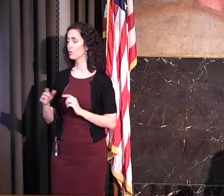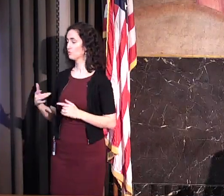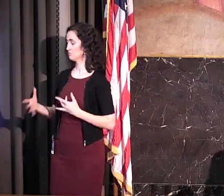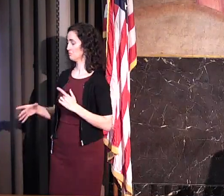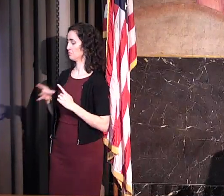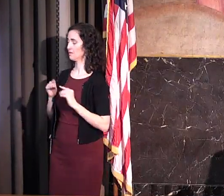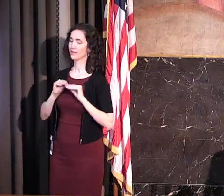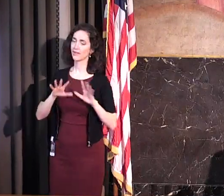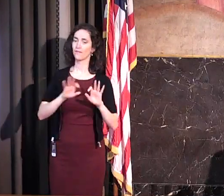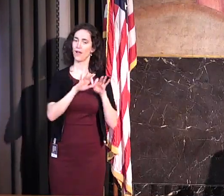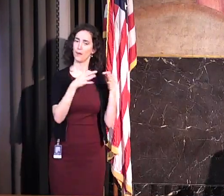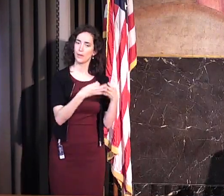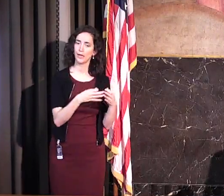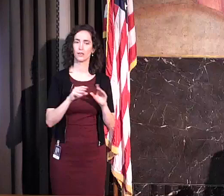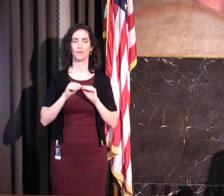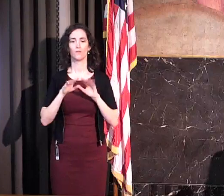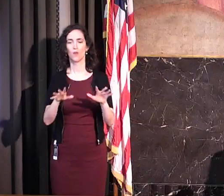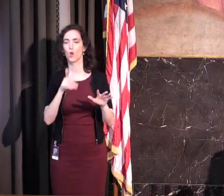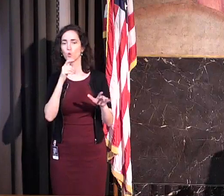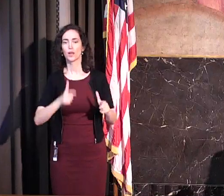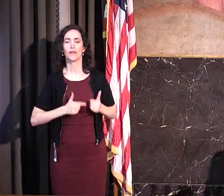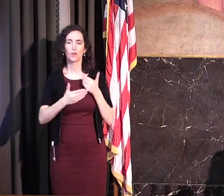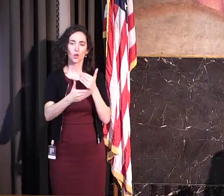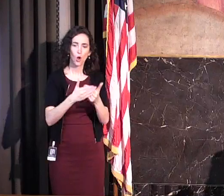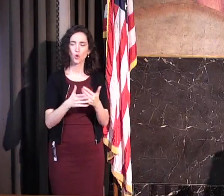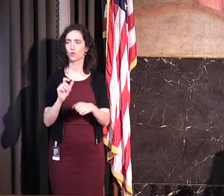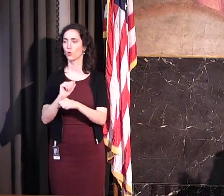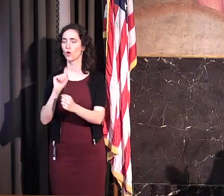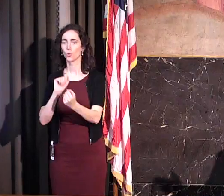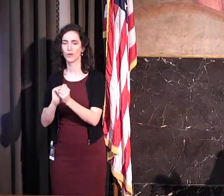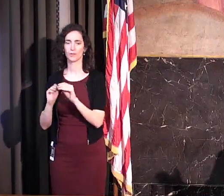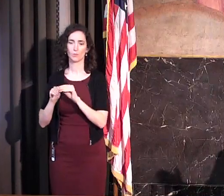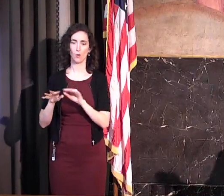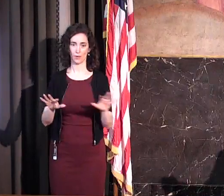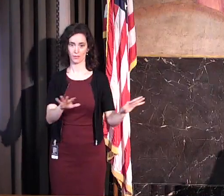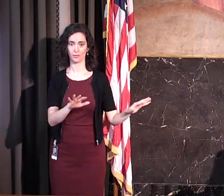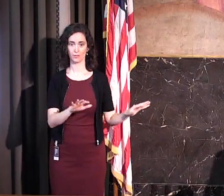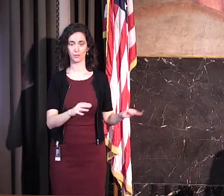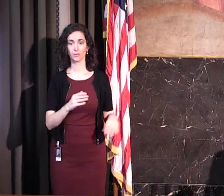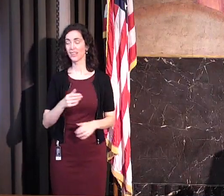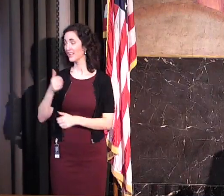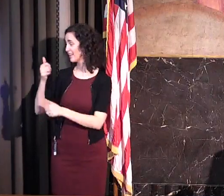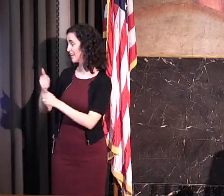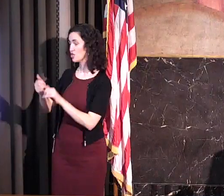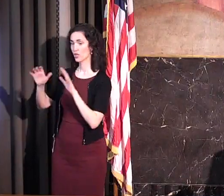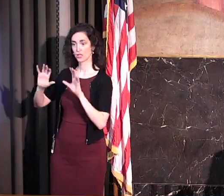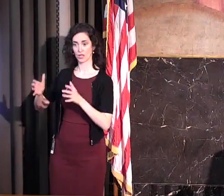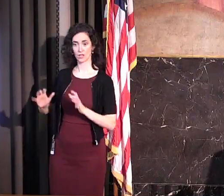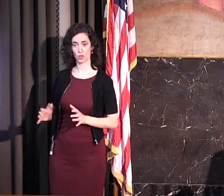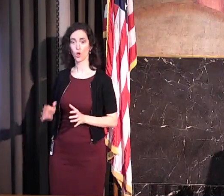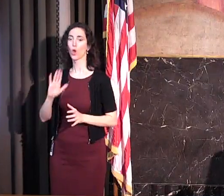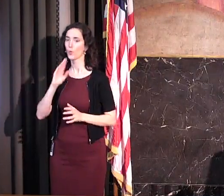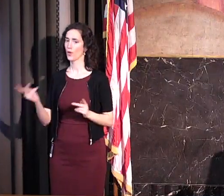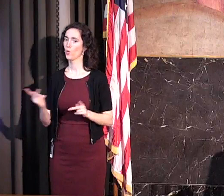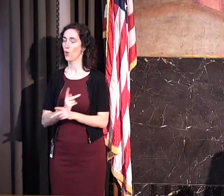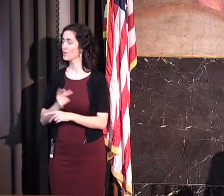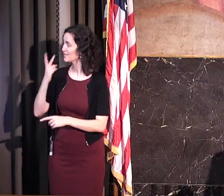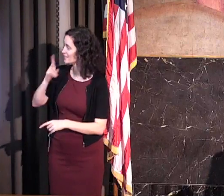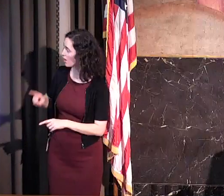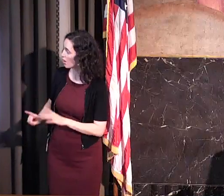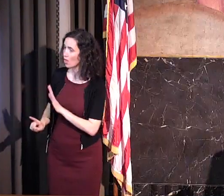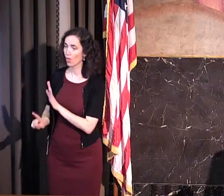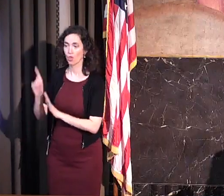people, to their family, to neighbors, to coworkers. And I do expect each of these categories to get worse over the